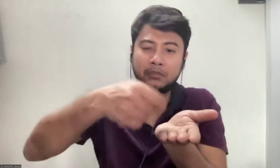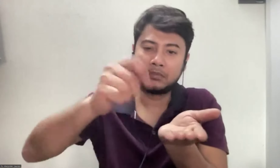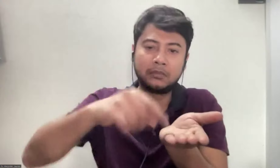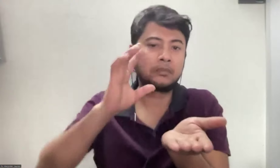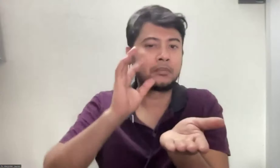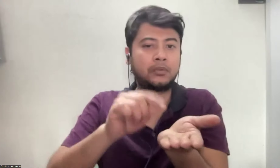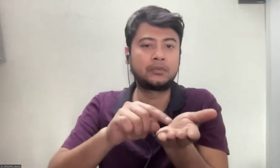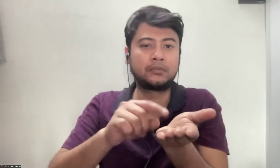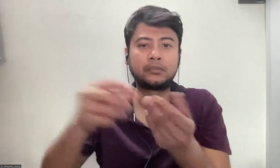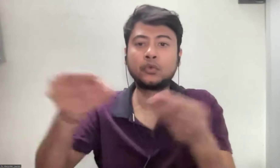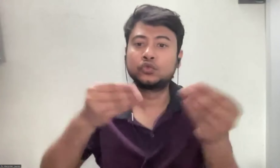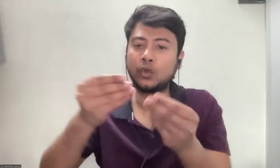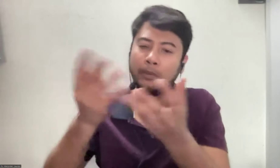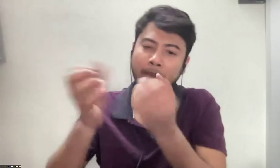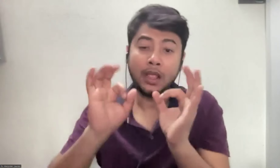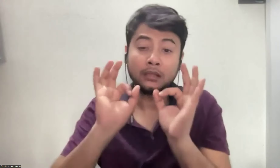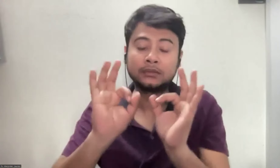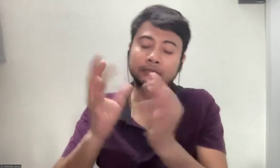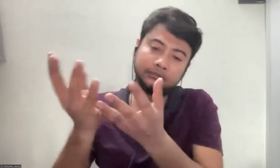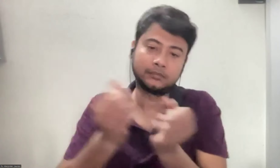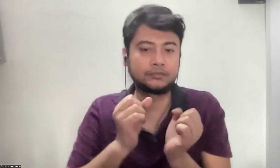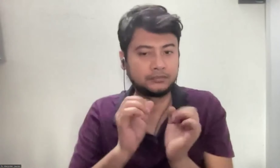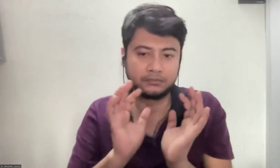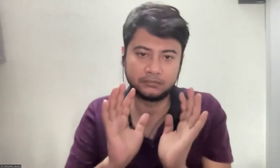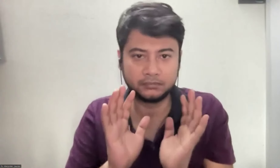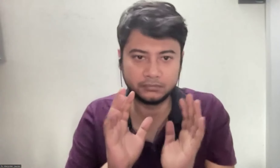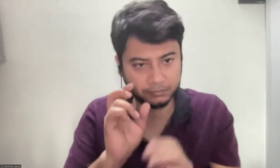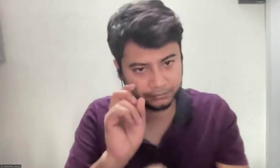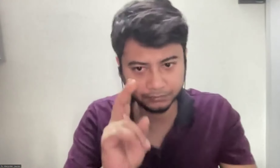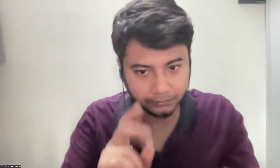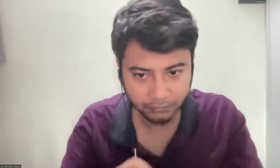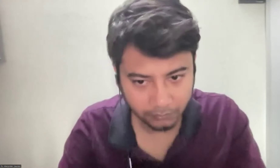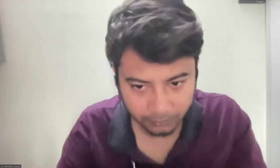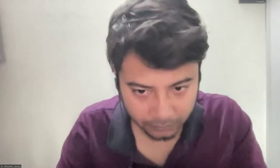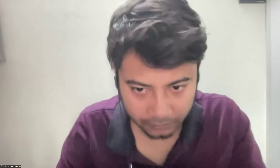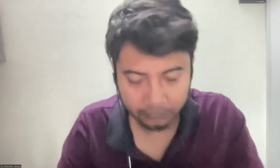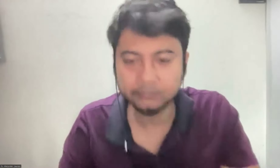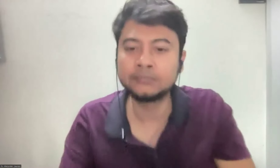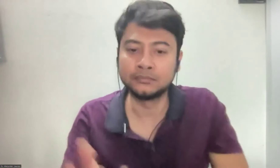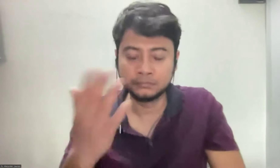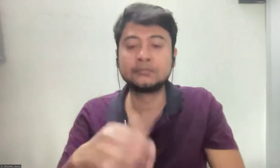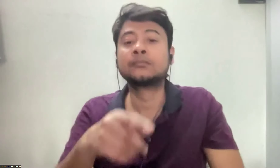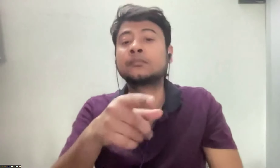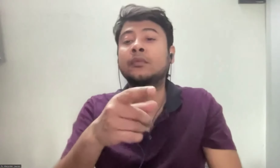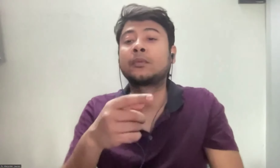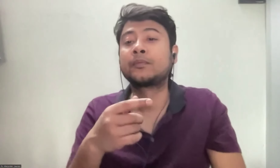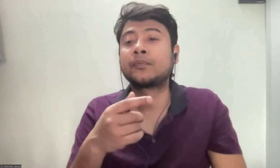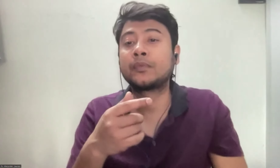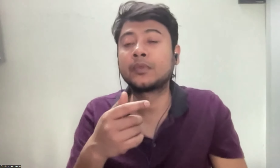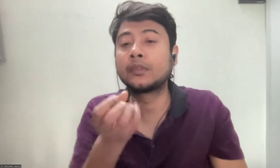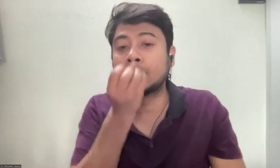Okay, next item is you need a very small plate where you keep some flowers, four or five